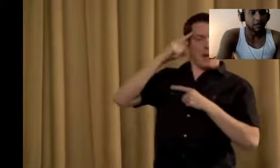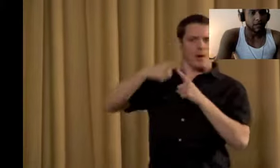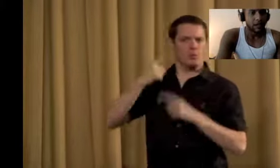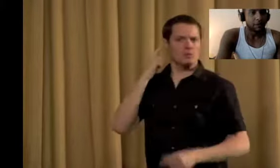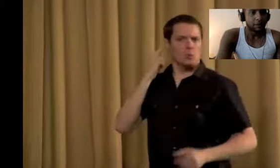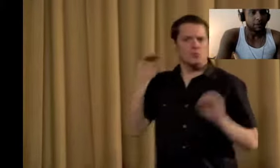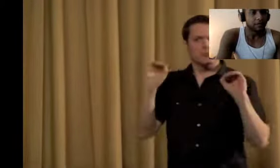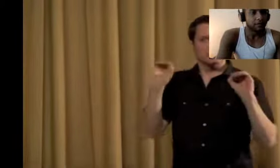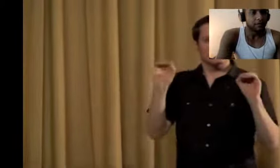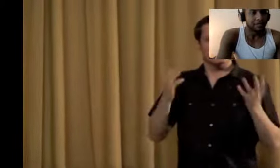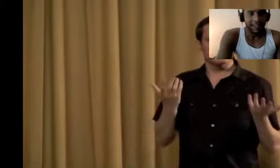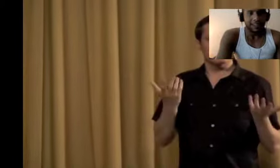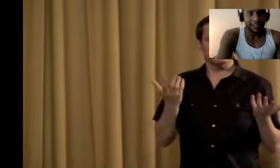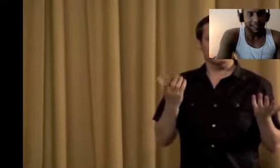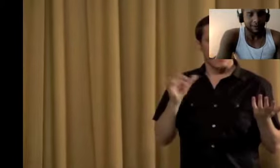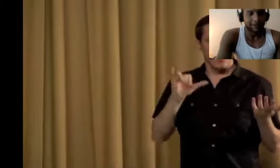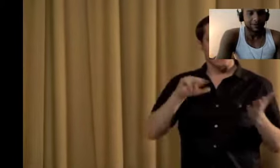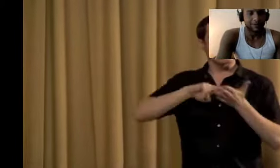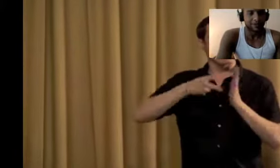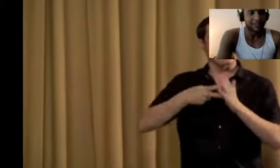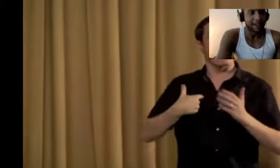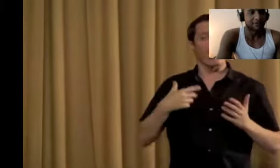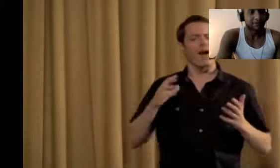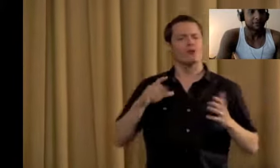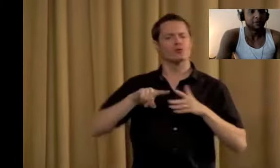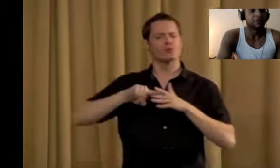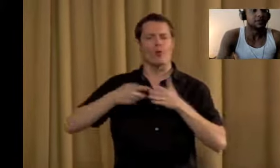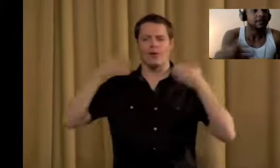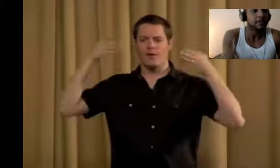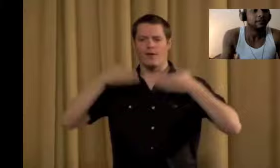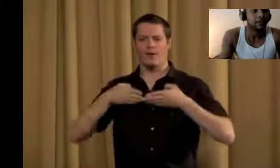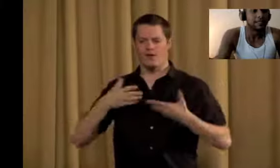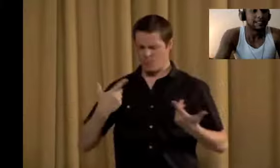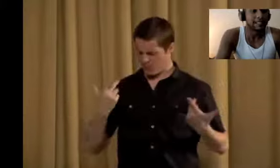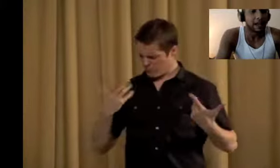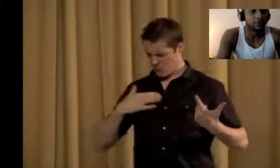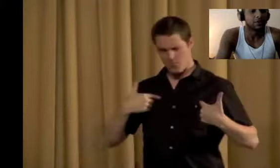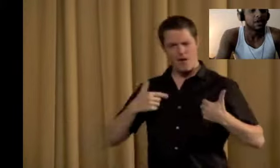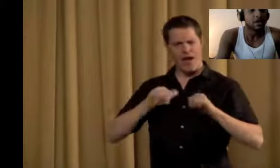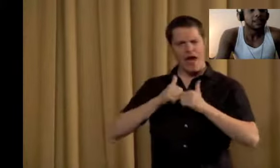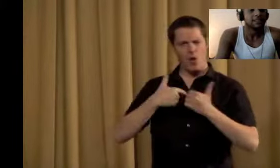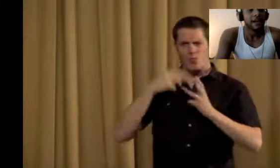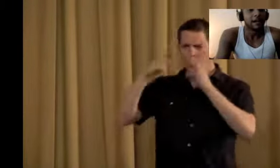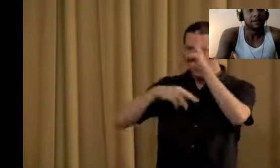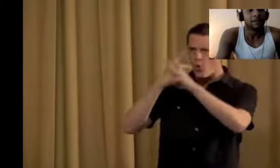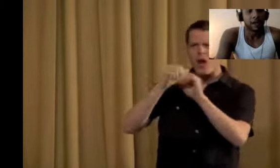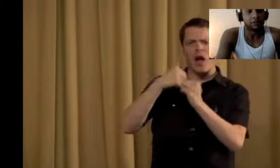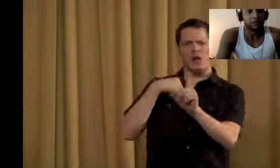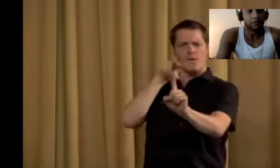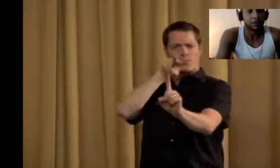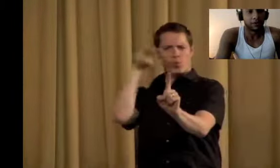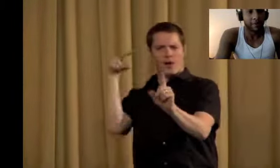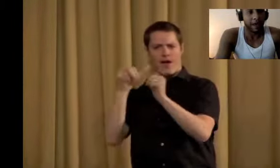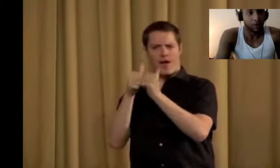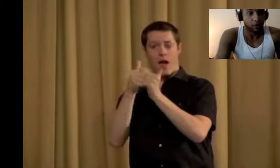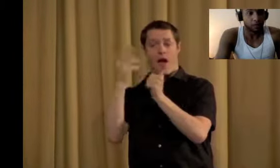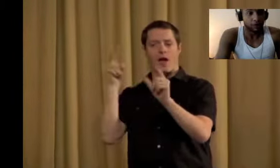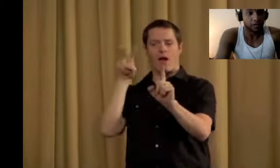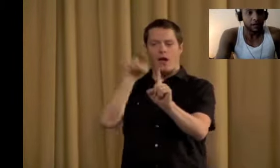And remember, deaf people can't hear those sounds, so anything involving sound is not going to be helpful in that world. I